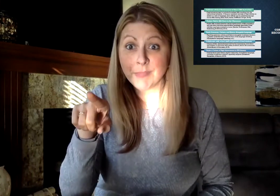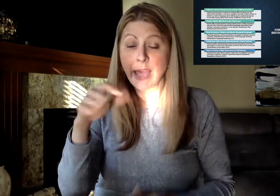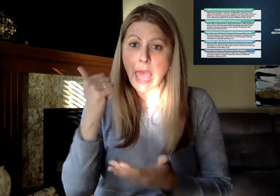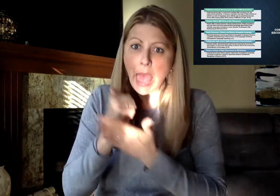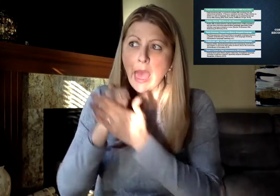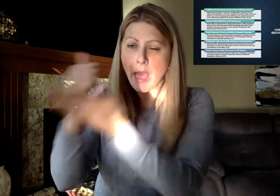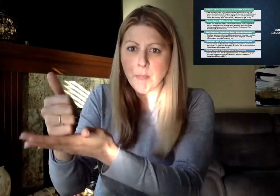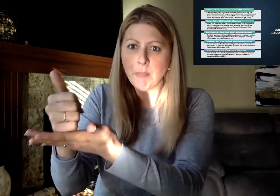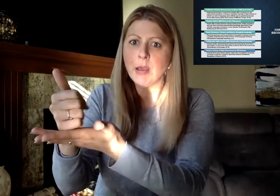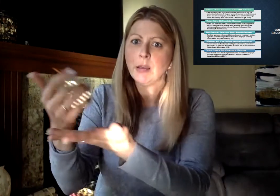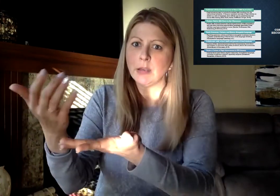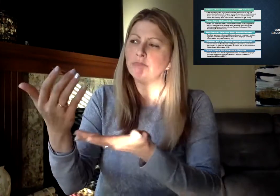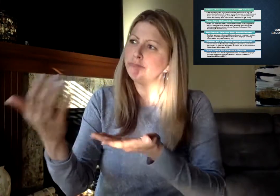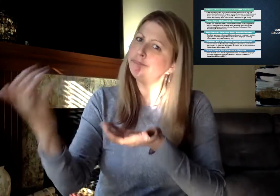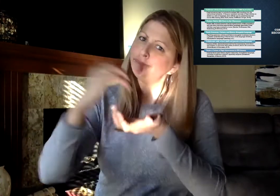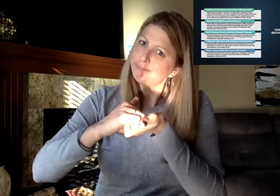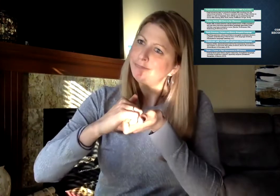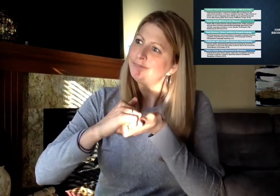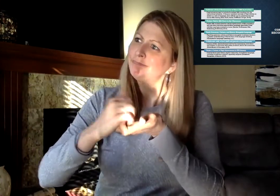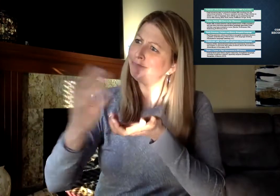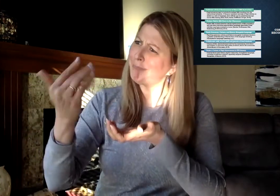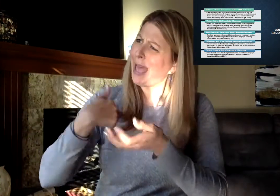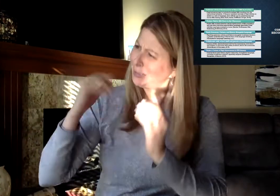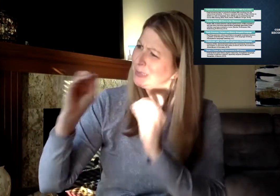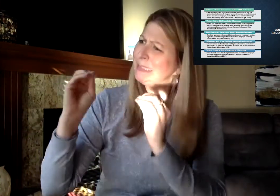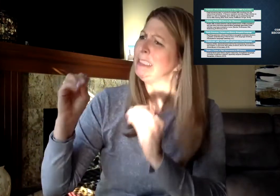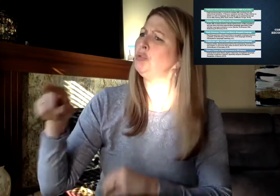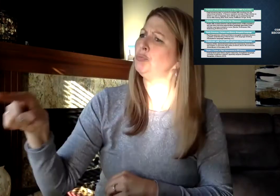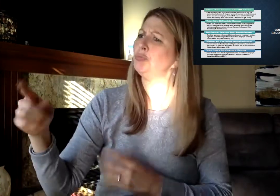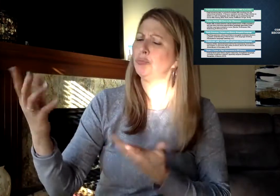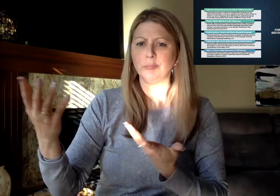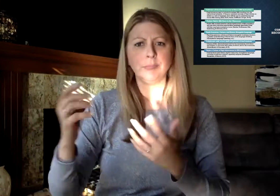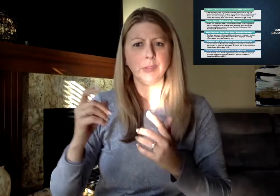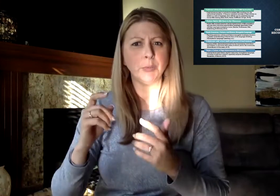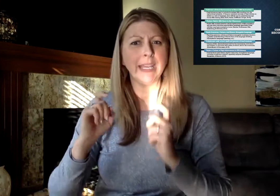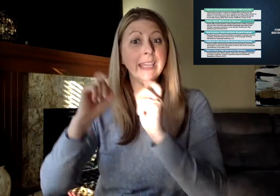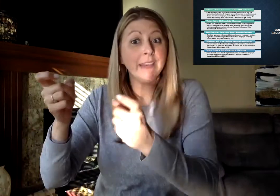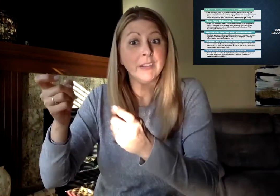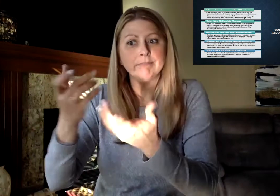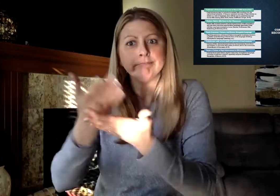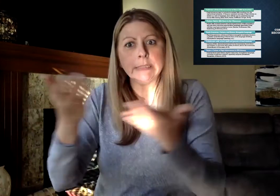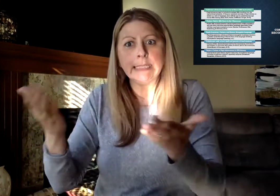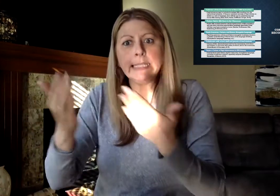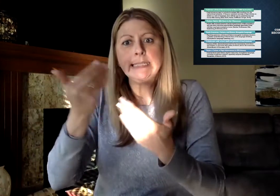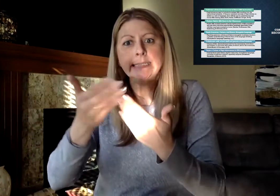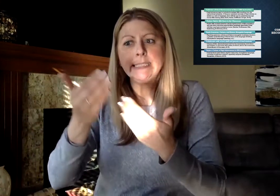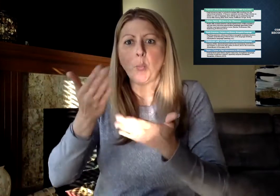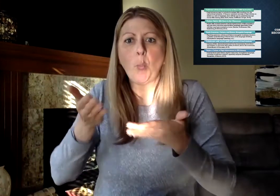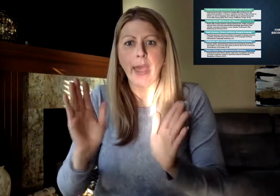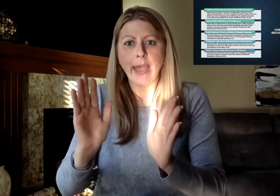them and help them. Partner together. Hey, I'll teach you how to sign. Give them some resources